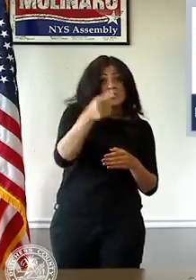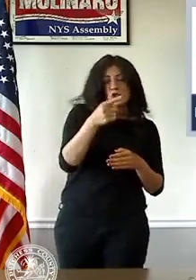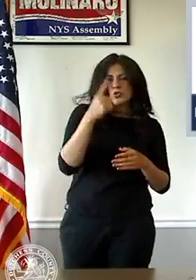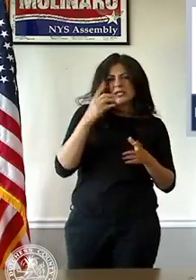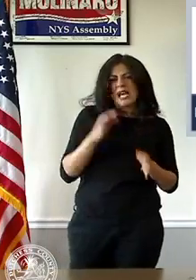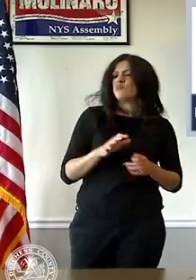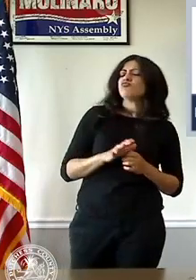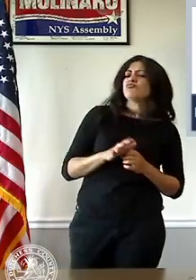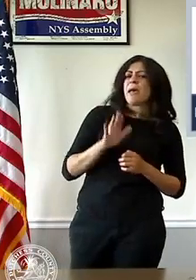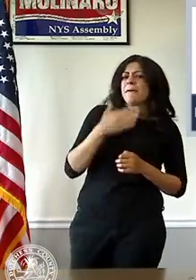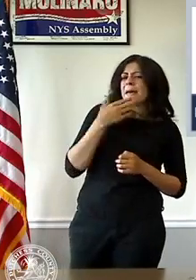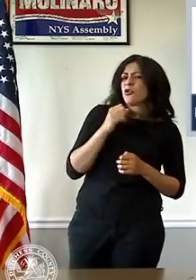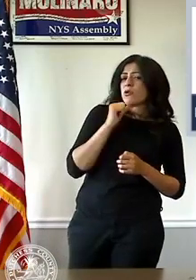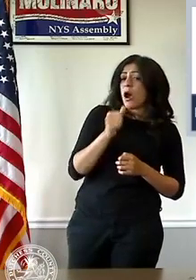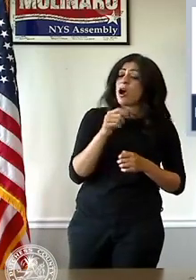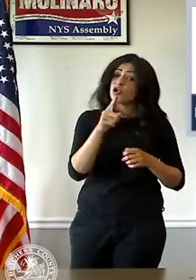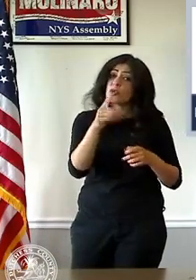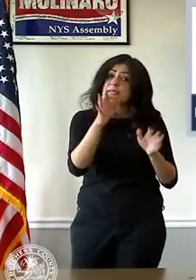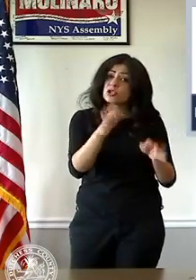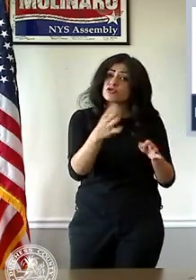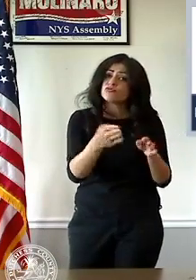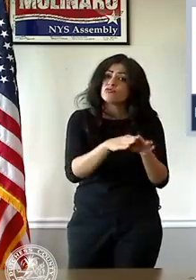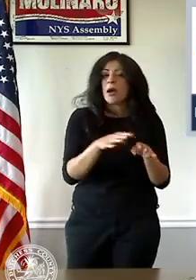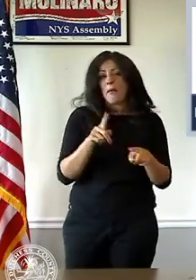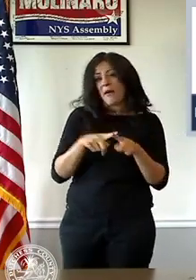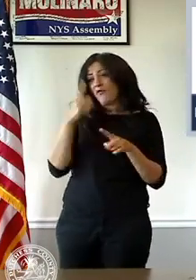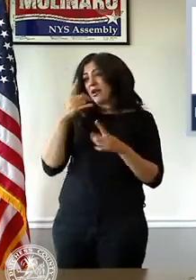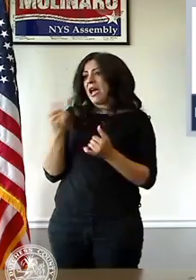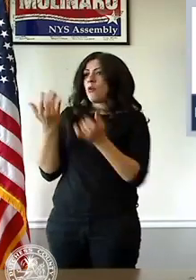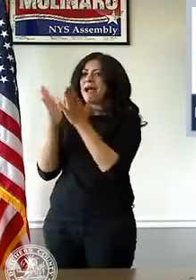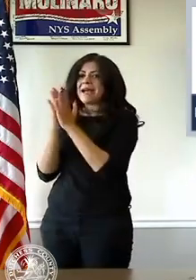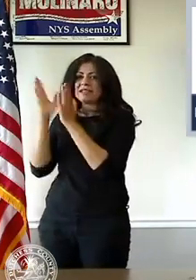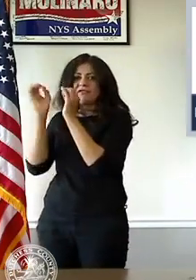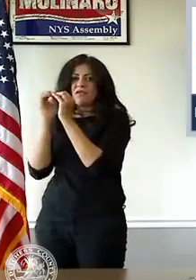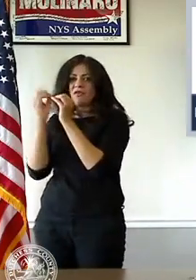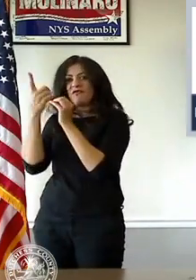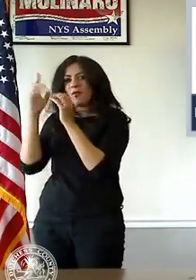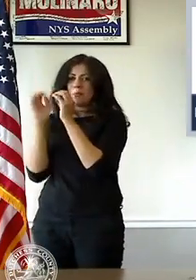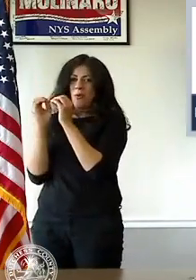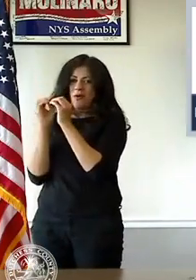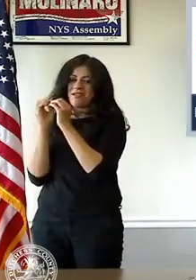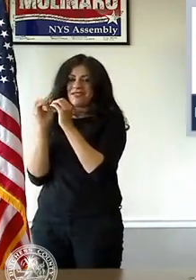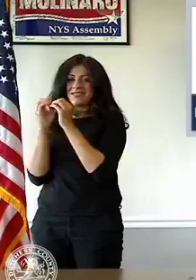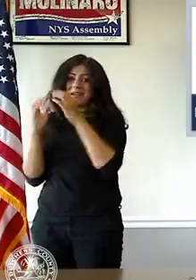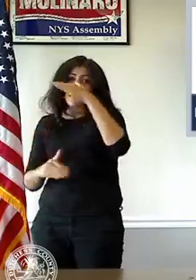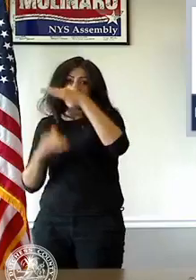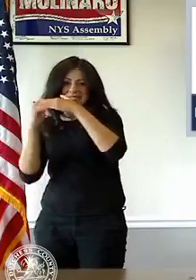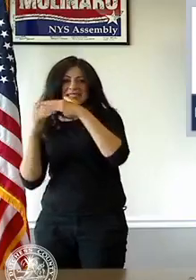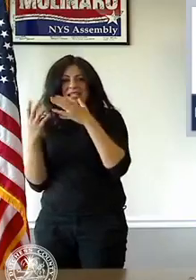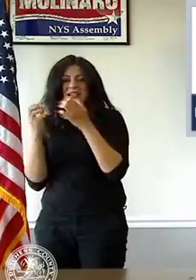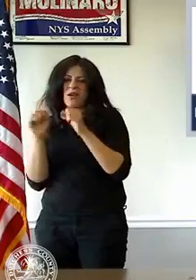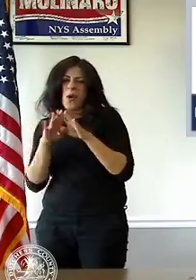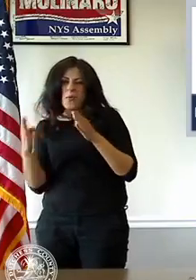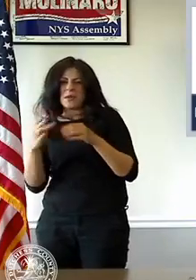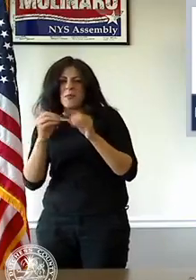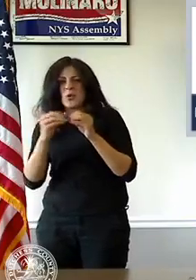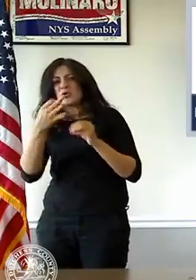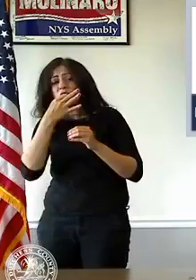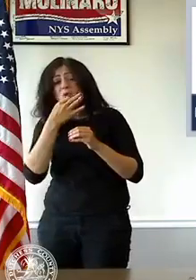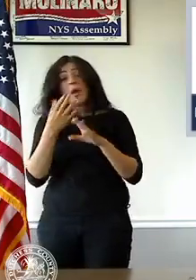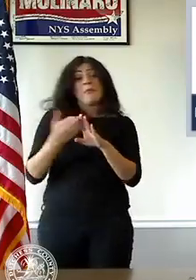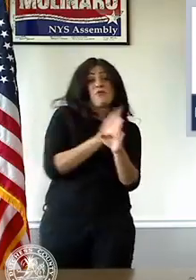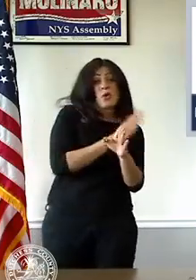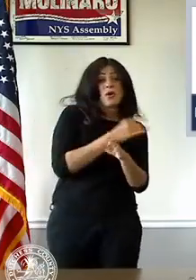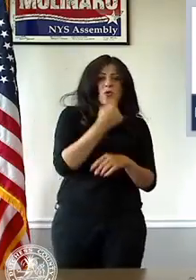that there's an understandable concern early on about restricting congregations so that we knew more about how the transmission of the